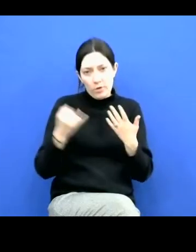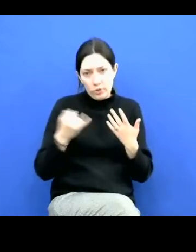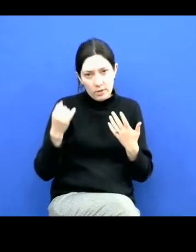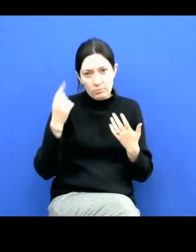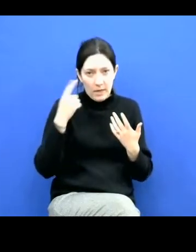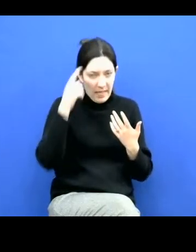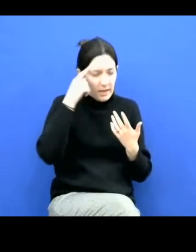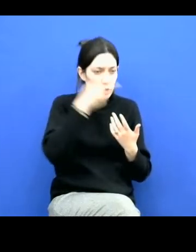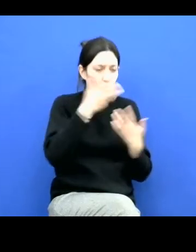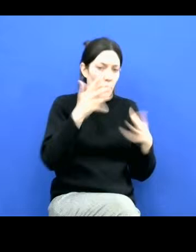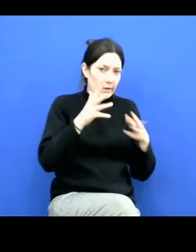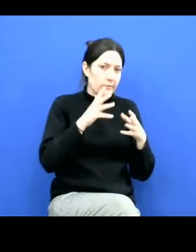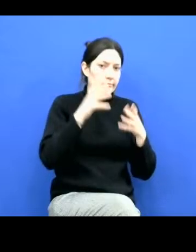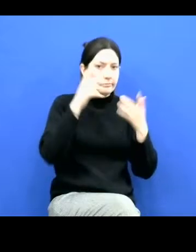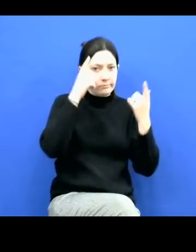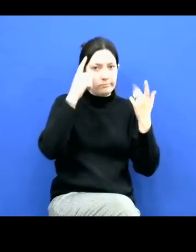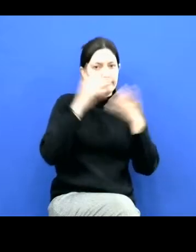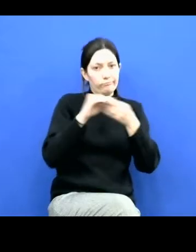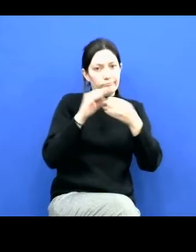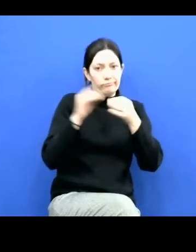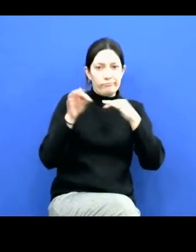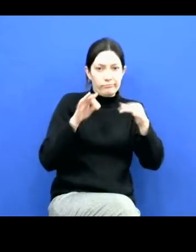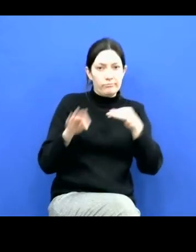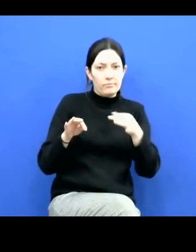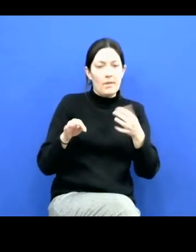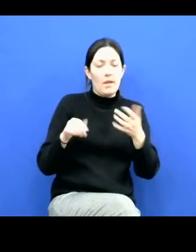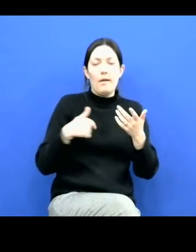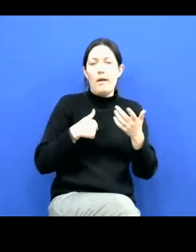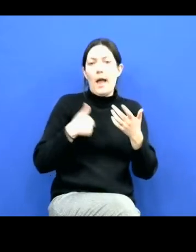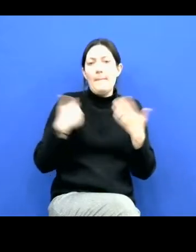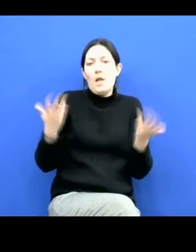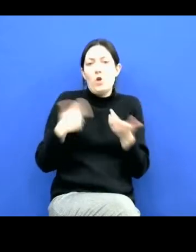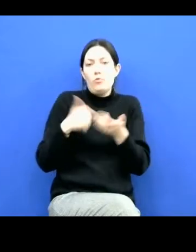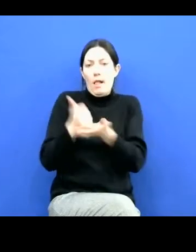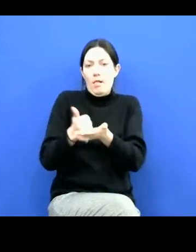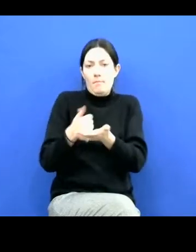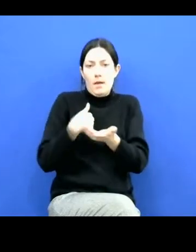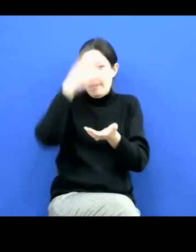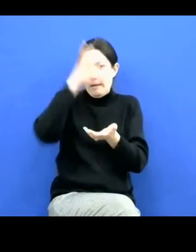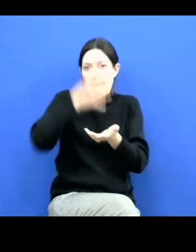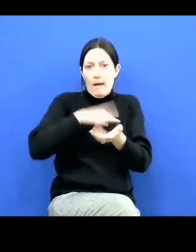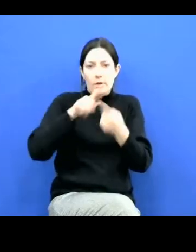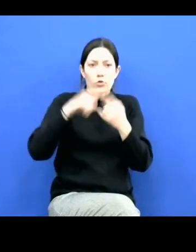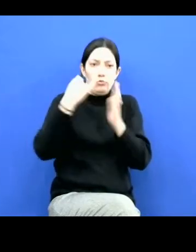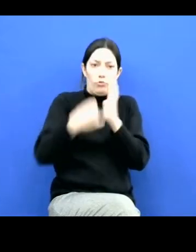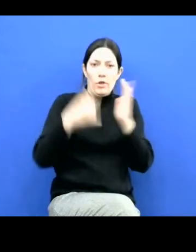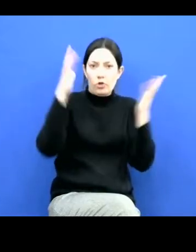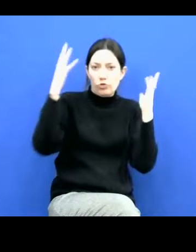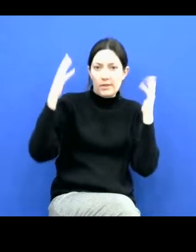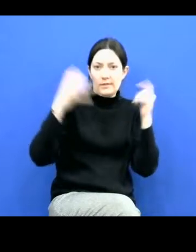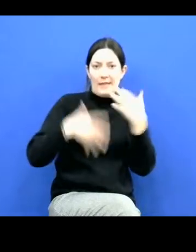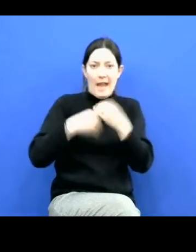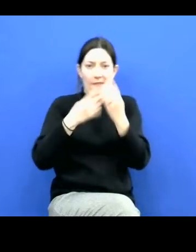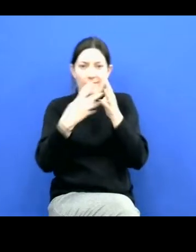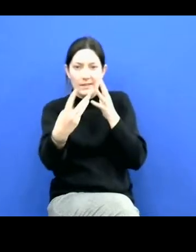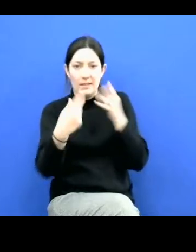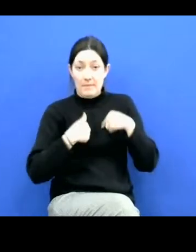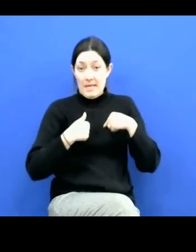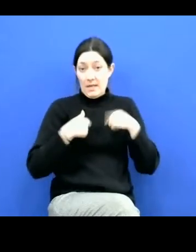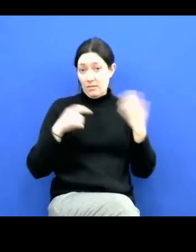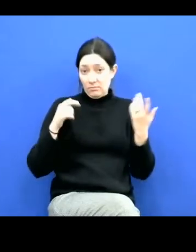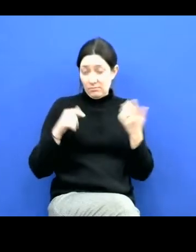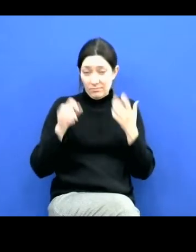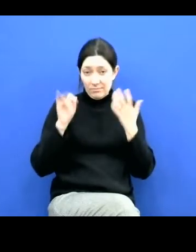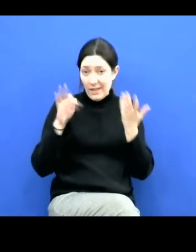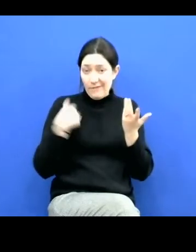eloquently, I'm here to help him. I'm the guy that draws the trees. I'm the guy that draws the fences. I'm the one that tells me what you want. And I will continue if we're fortunate enough to